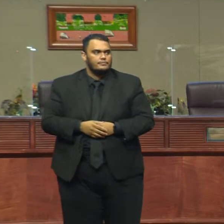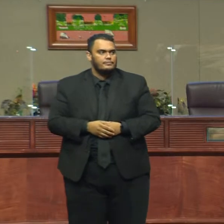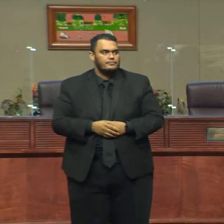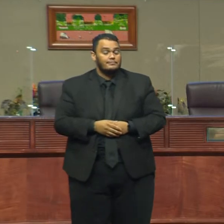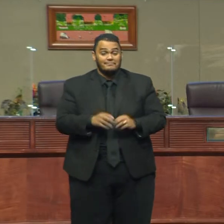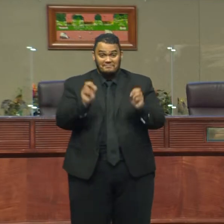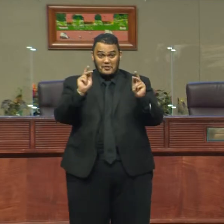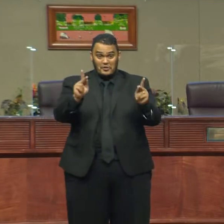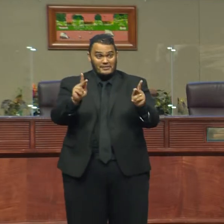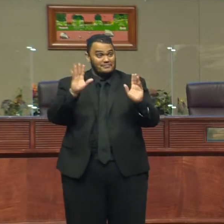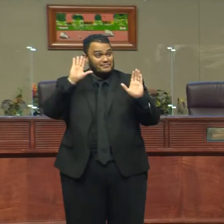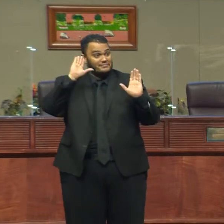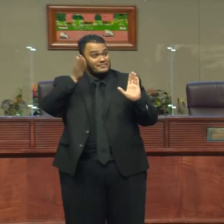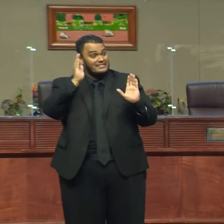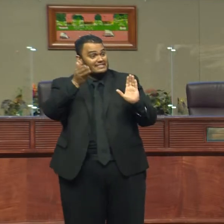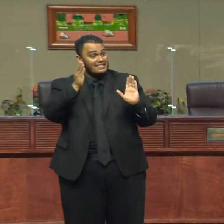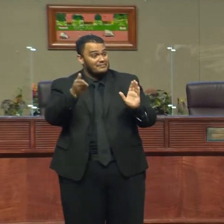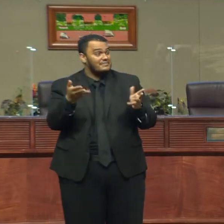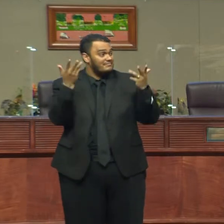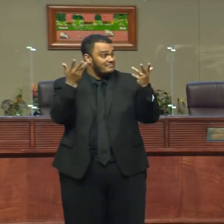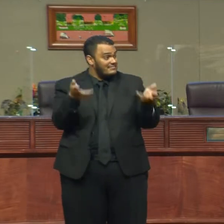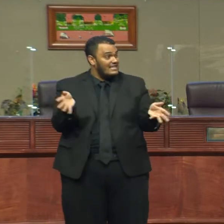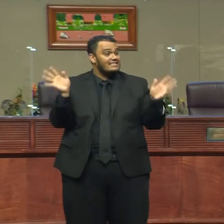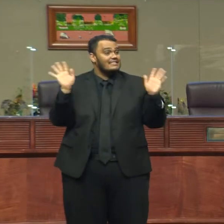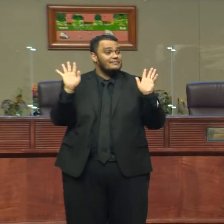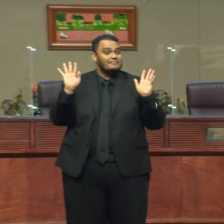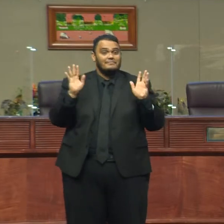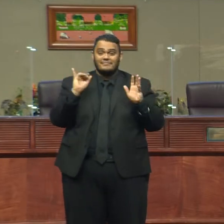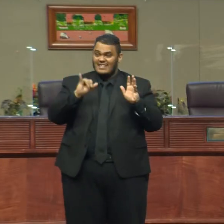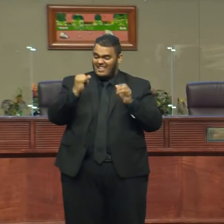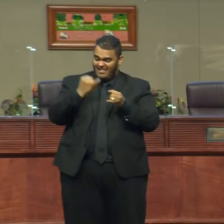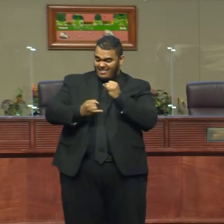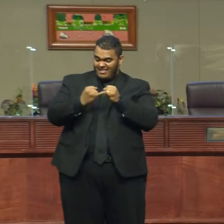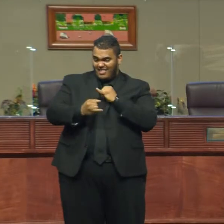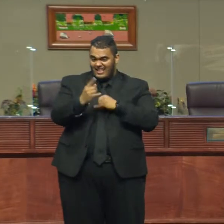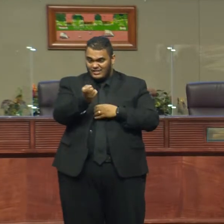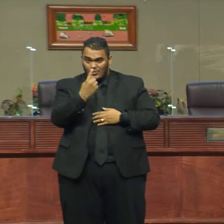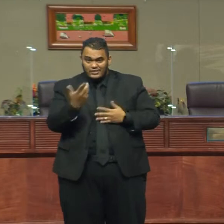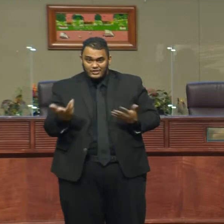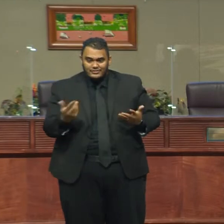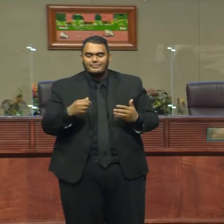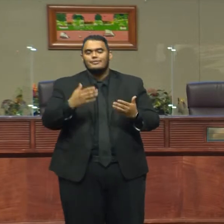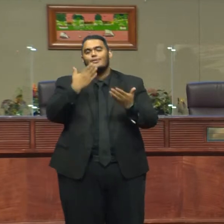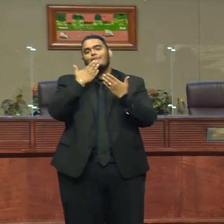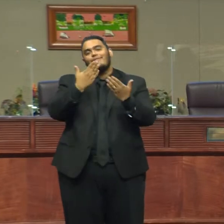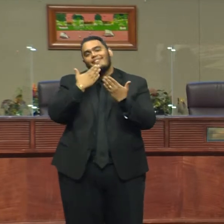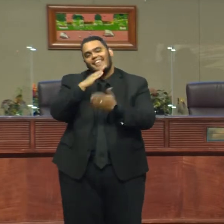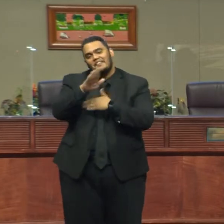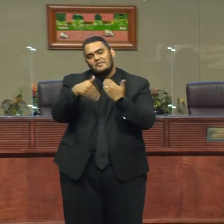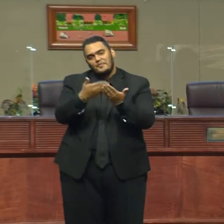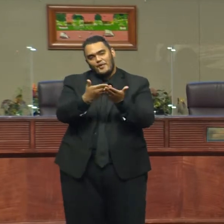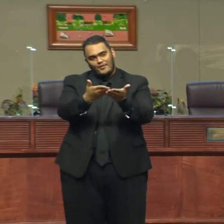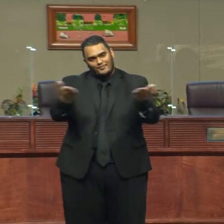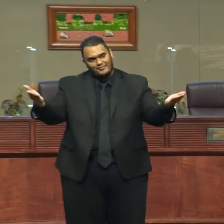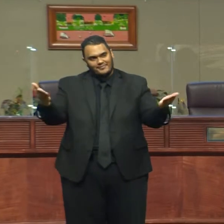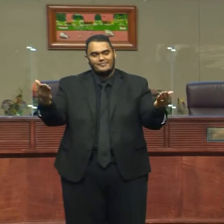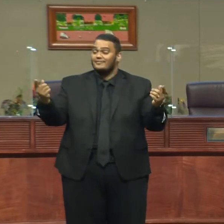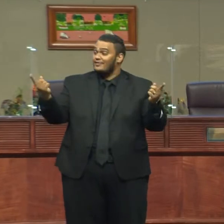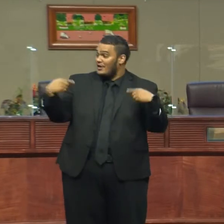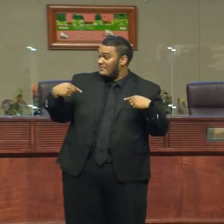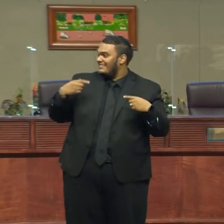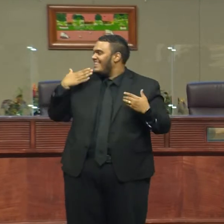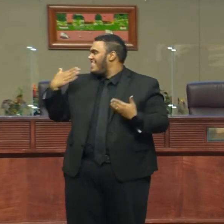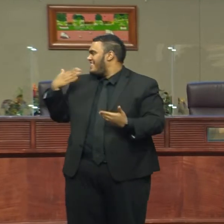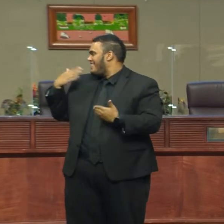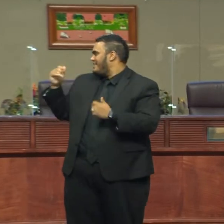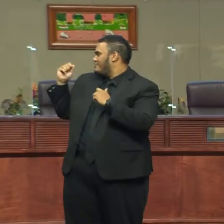Okay. It appears that that is the last question, and I just say to all of you, thank you for being here. Thank you to all of the backup that